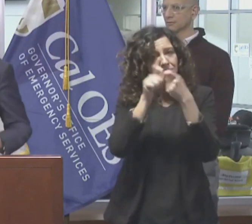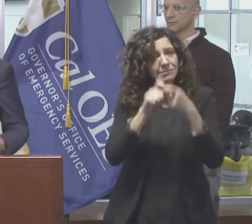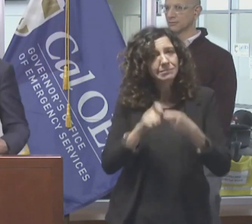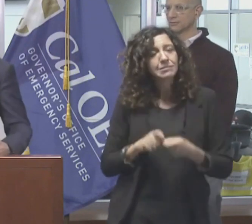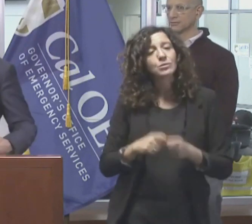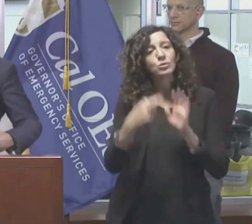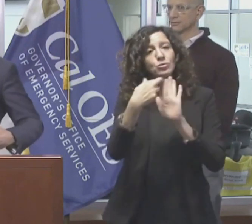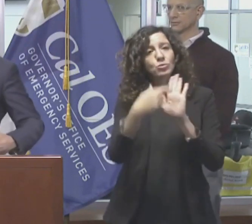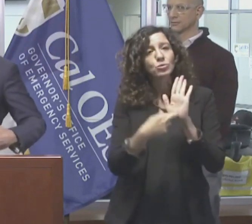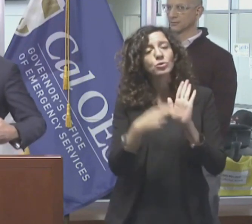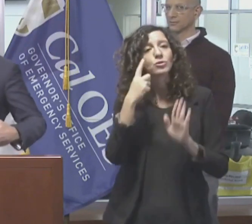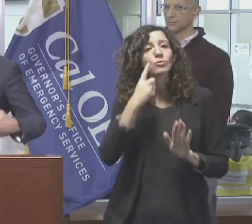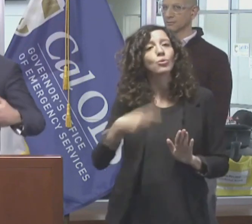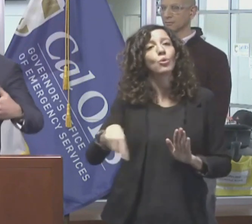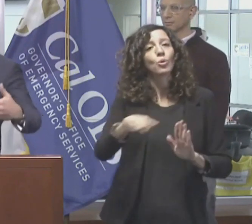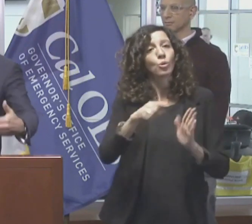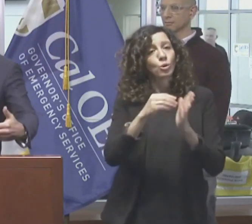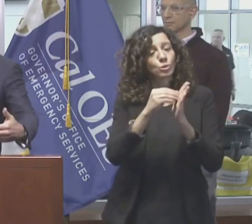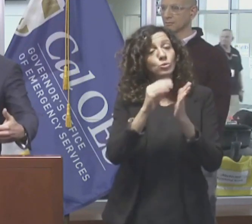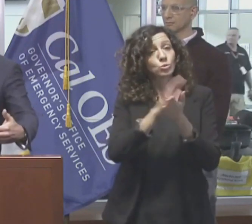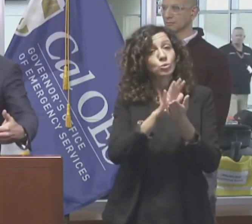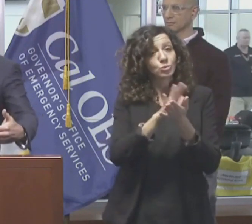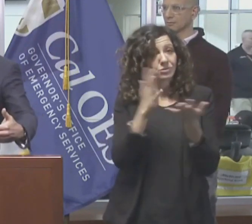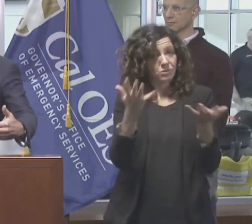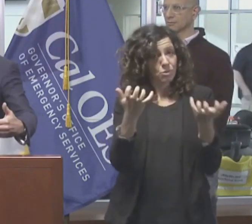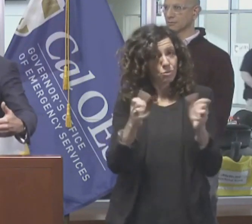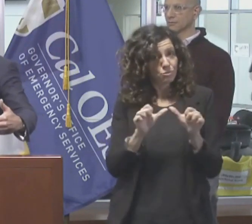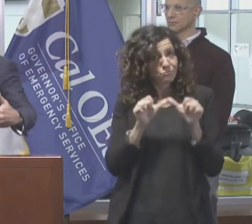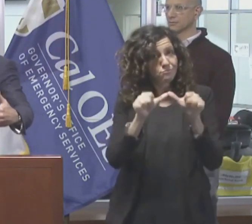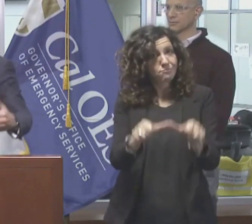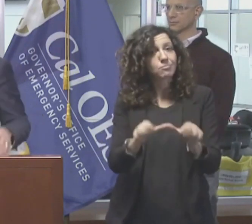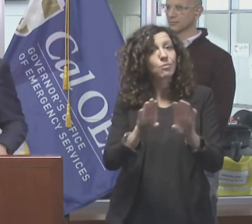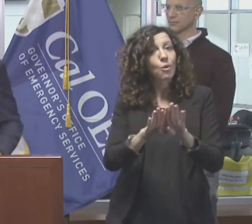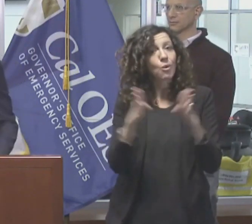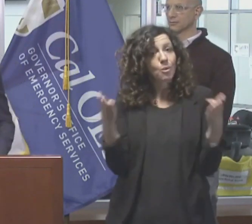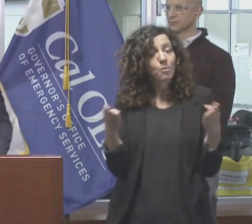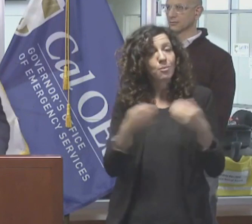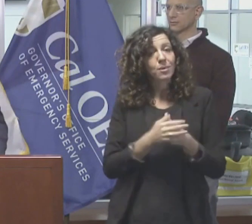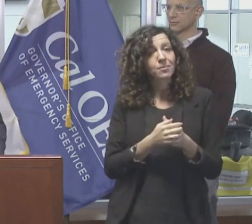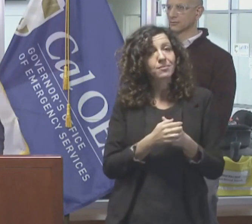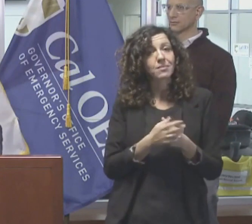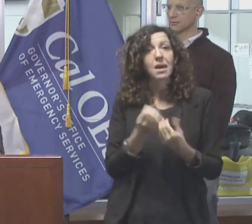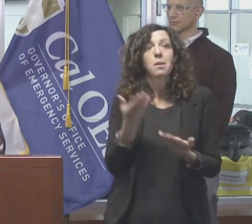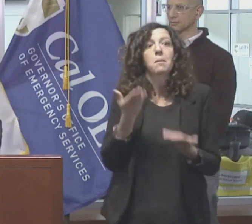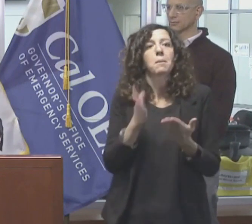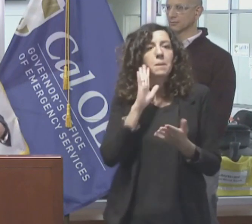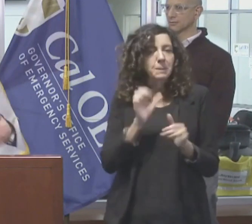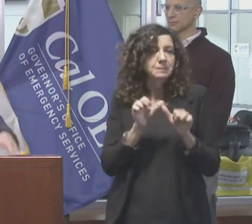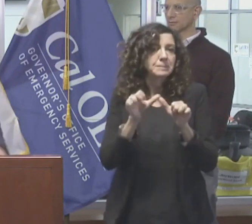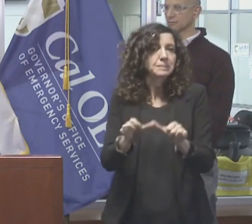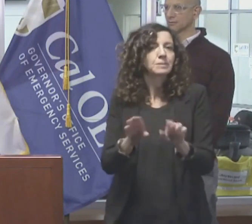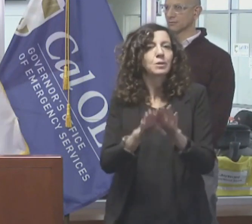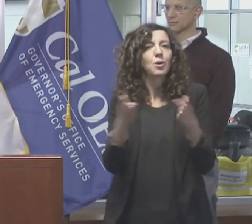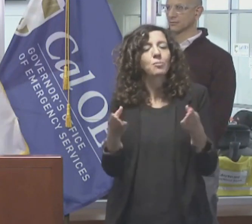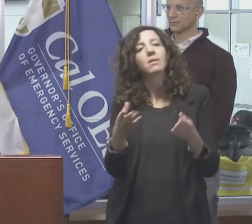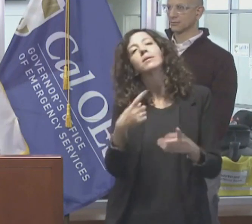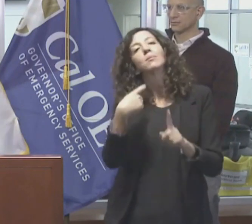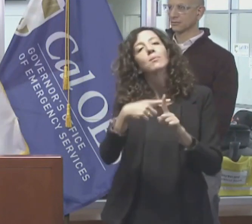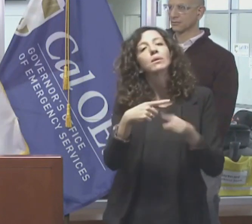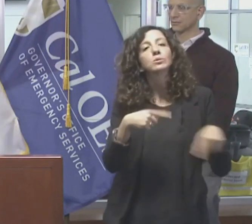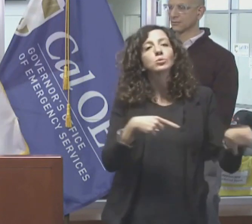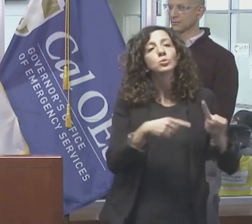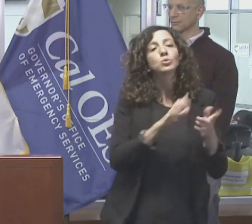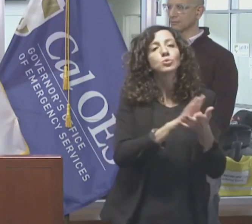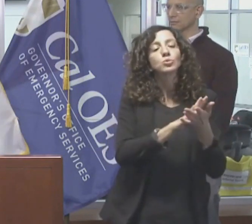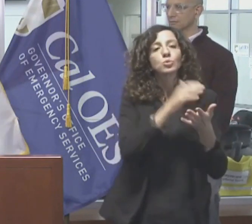guidelines for those schools that are remained open and continue to remain, or are likely to remain open, and those that have closed. We